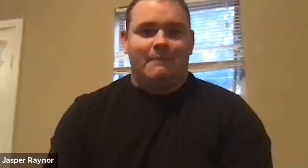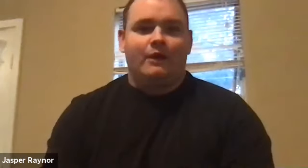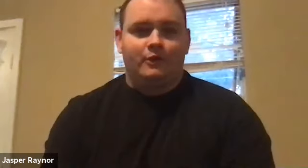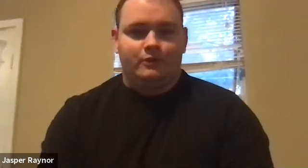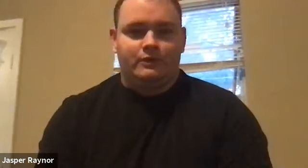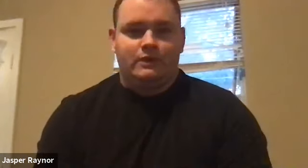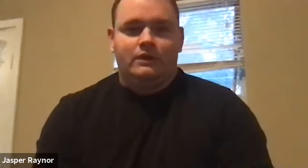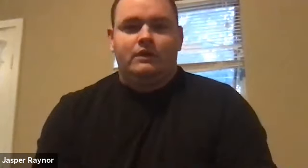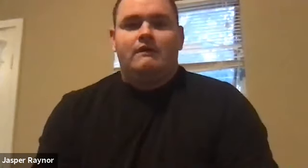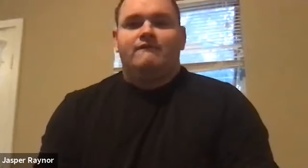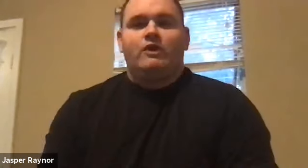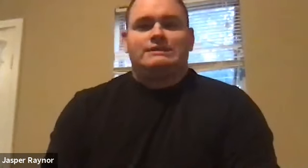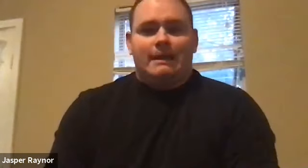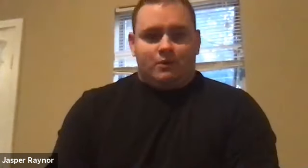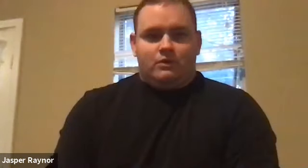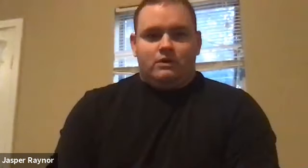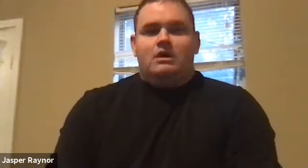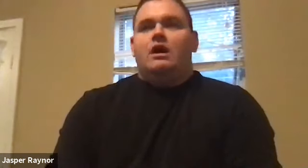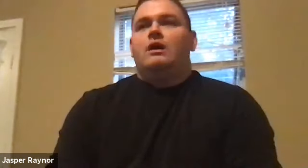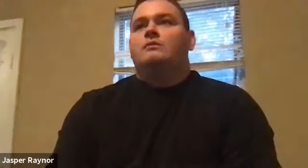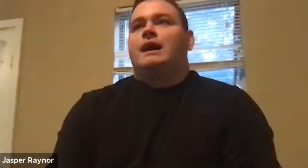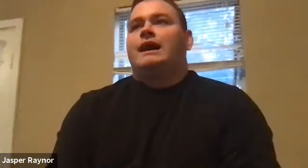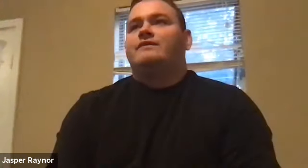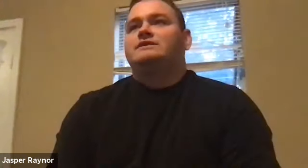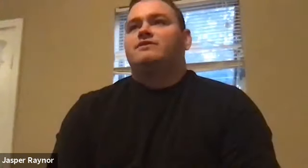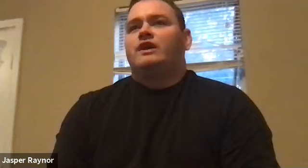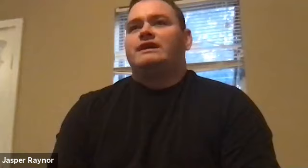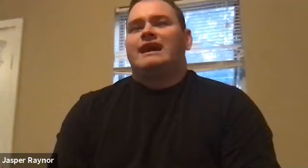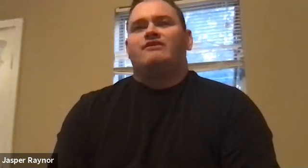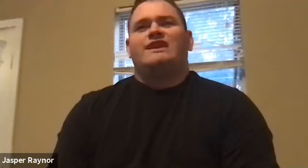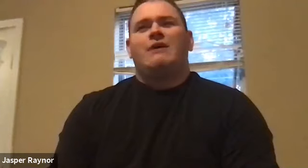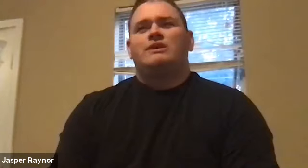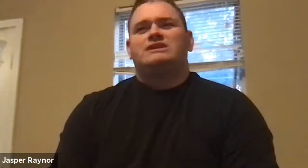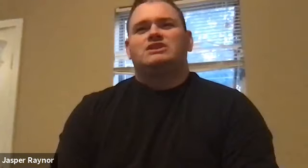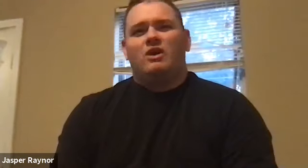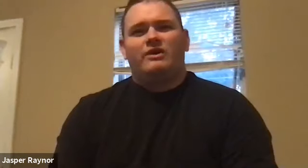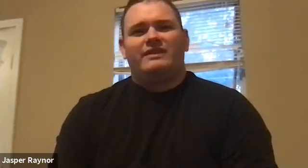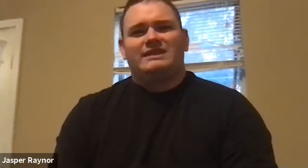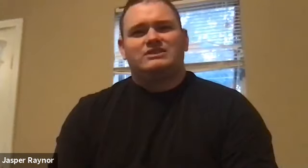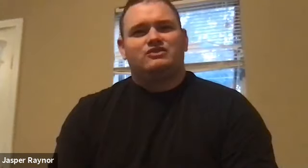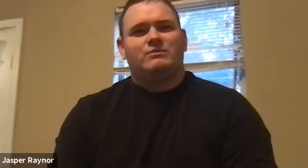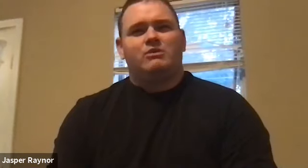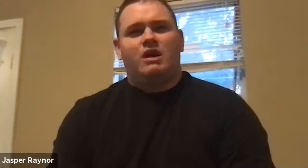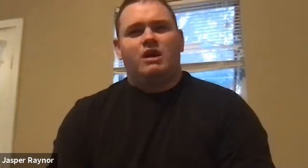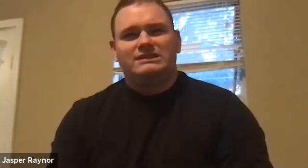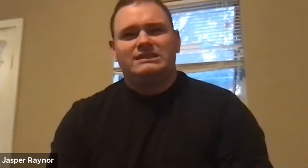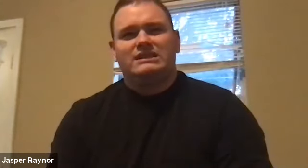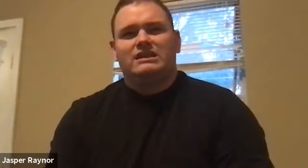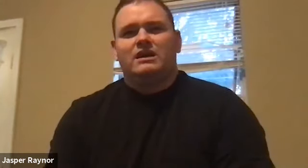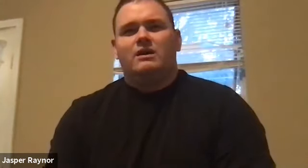you. For example, I had this friend, I forgot what it's called. I think it's cerebral palsy. It